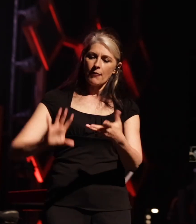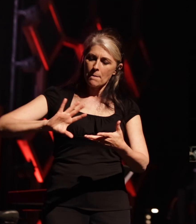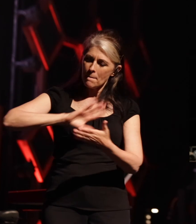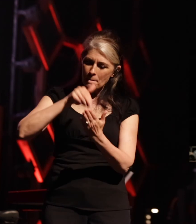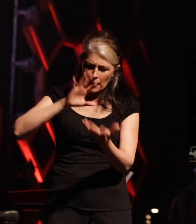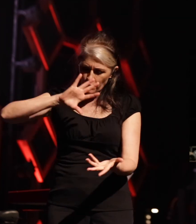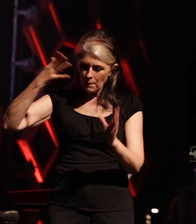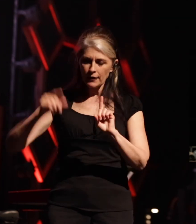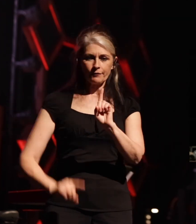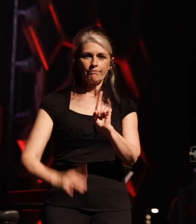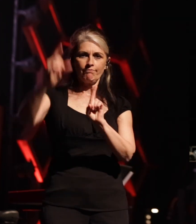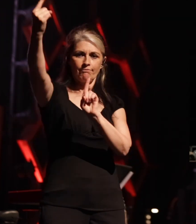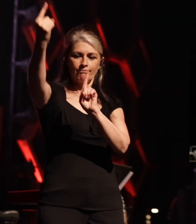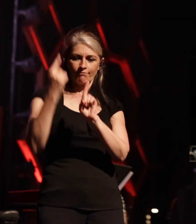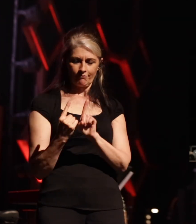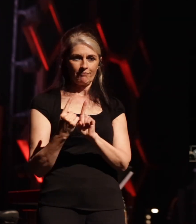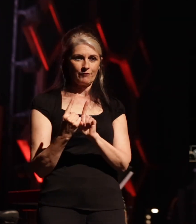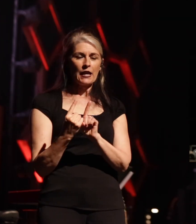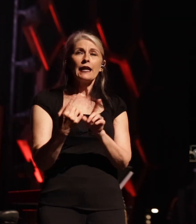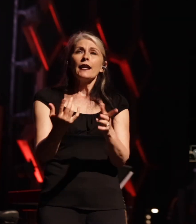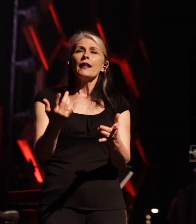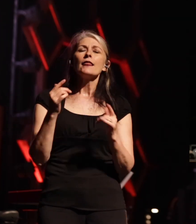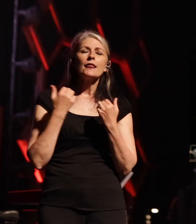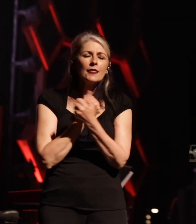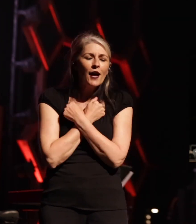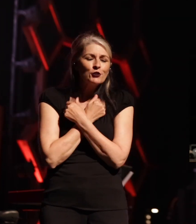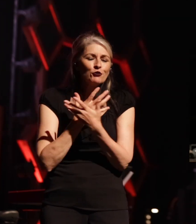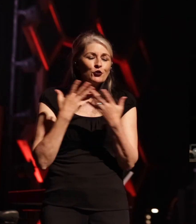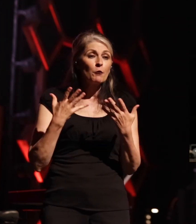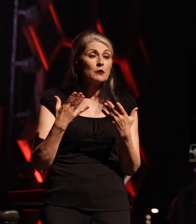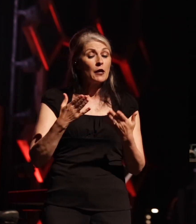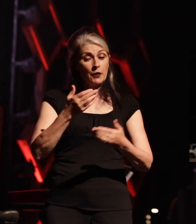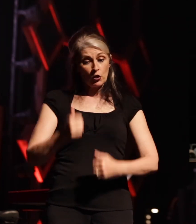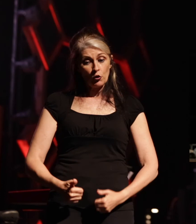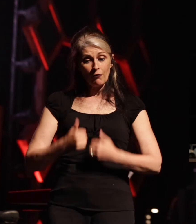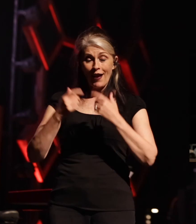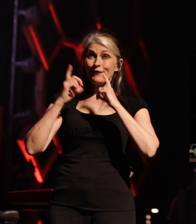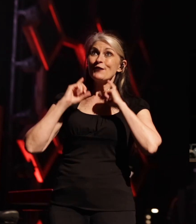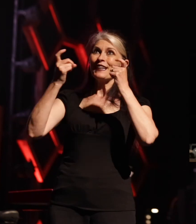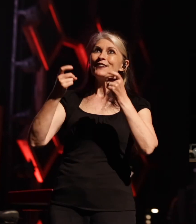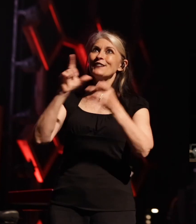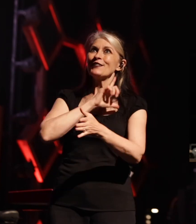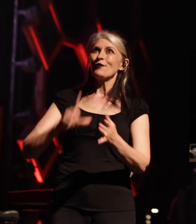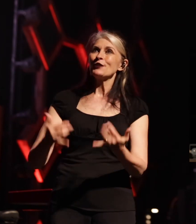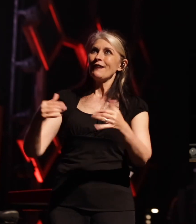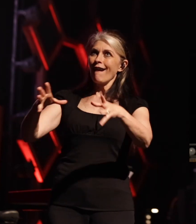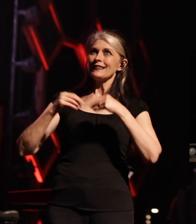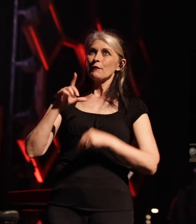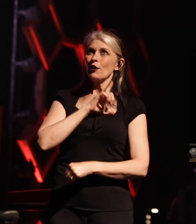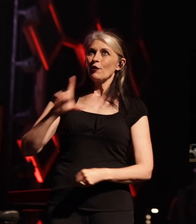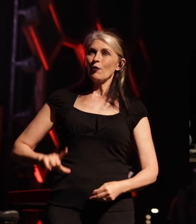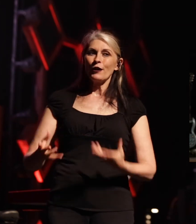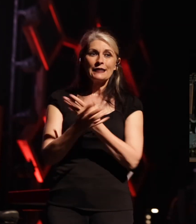much. So even if you'd like to give your life to the Lord today, accept him as your Lord and Savior, would you just say this with your heart as I say this prayer and ask him in